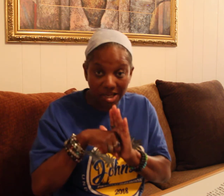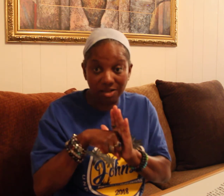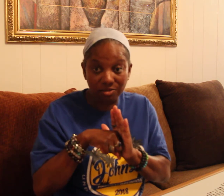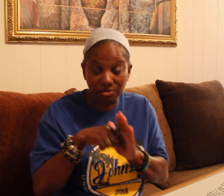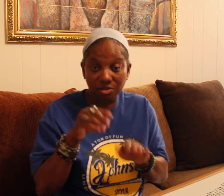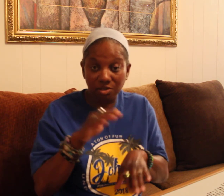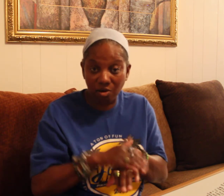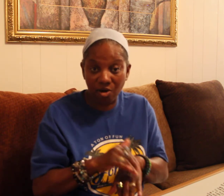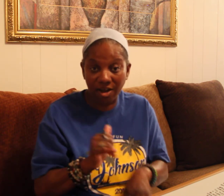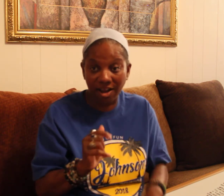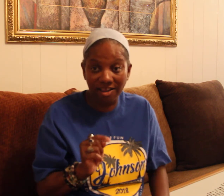details on it.